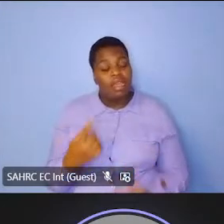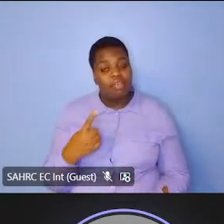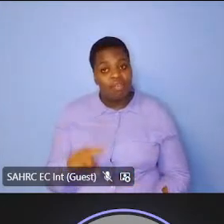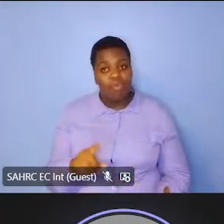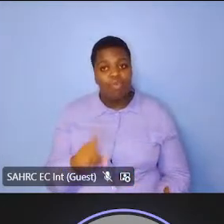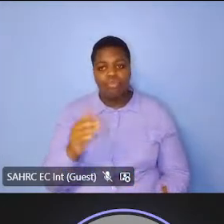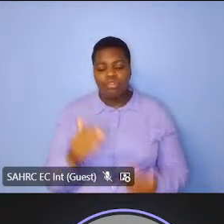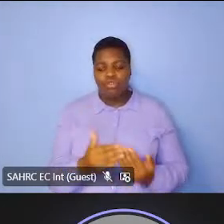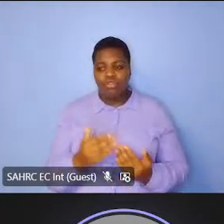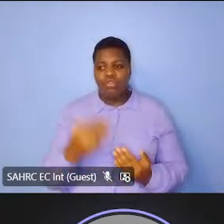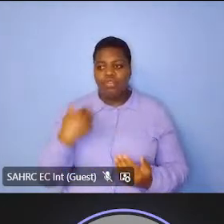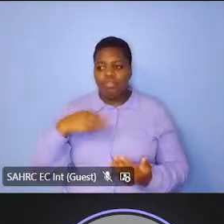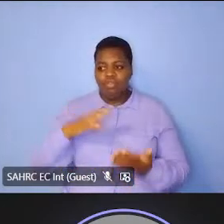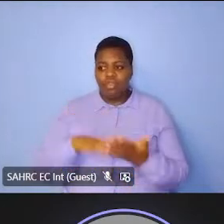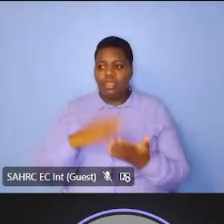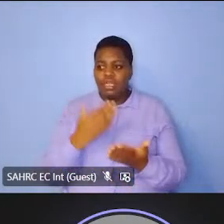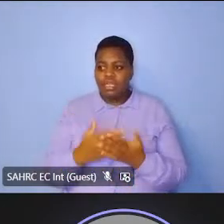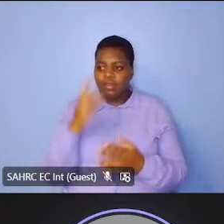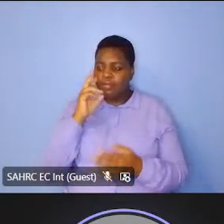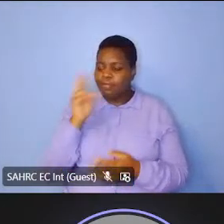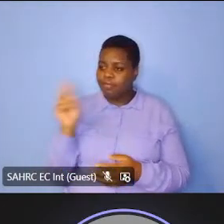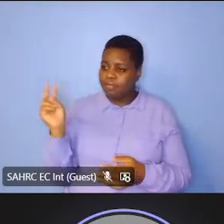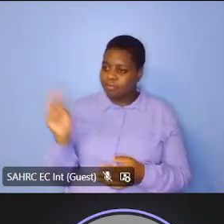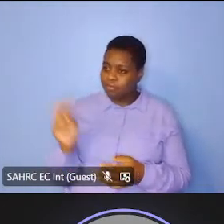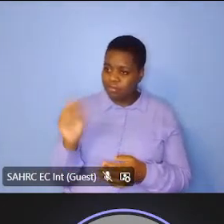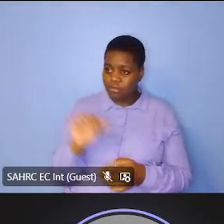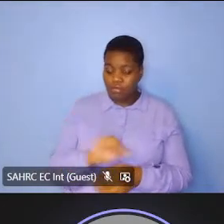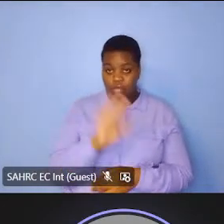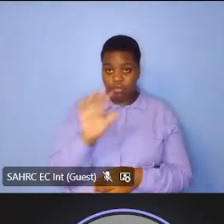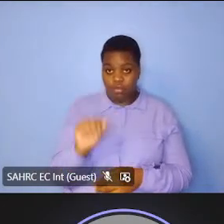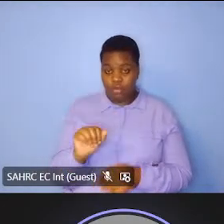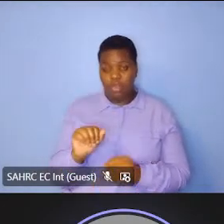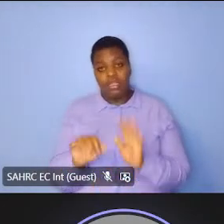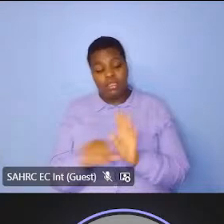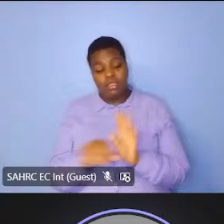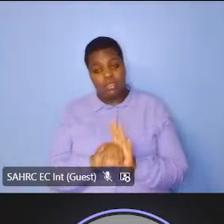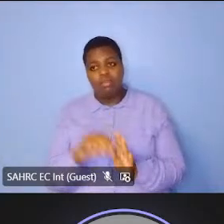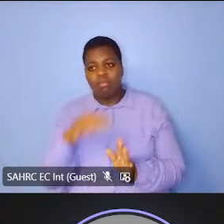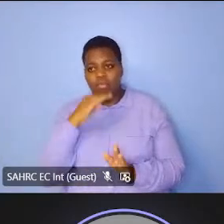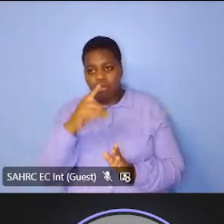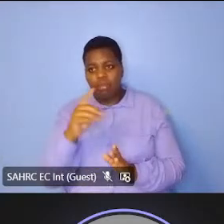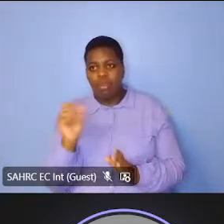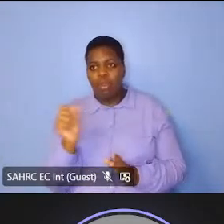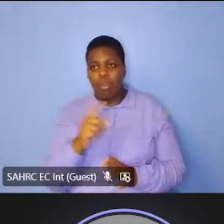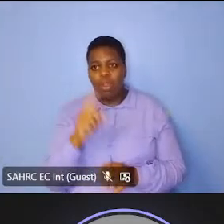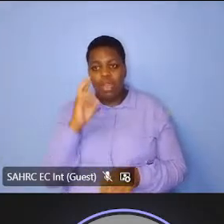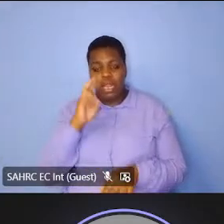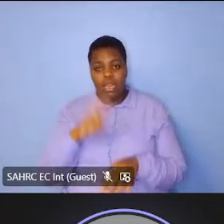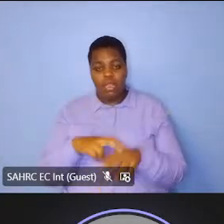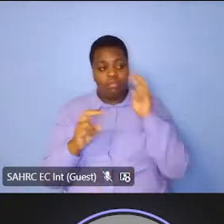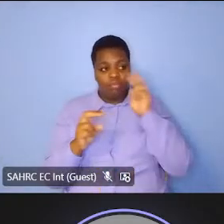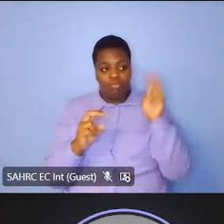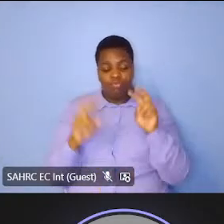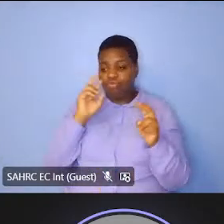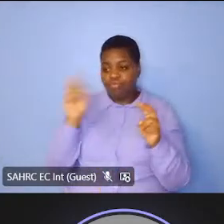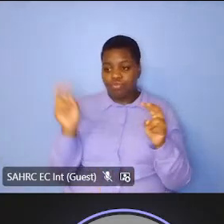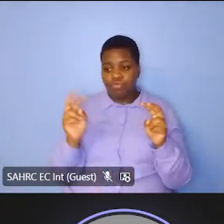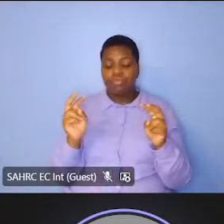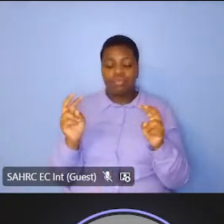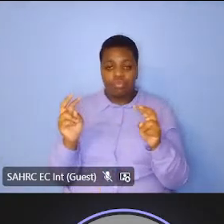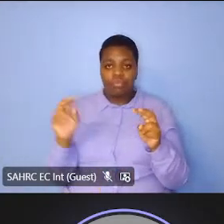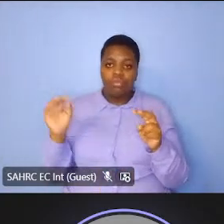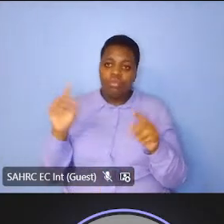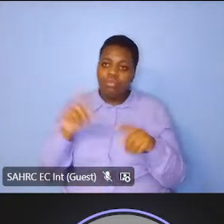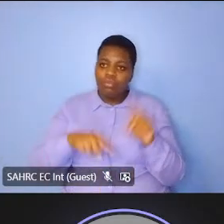school uniforms to reflect a South African identity, we argue that they ought to be reflective of the different genders in